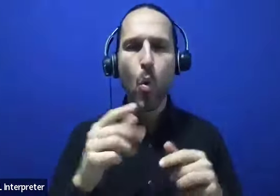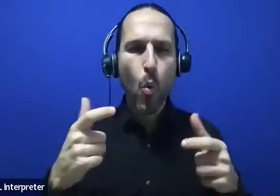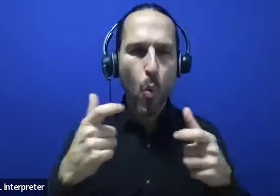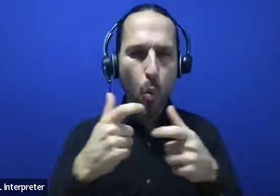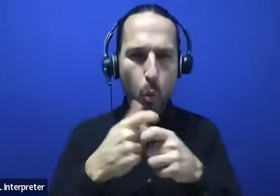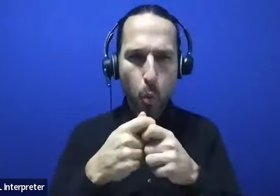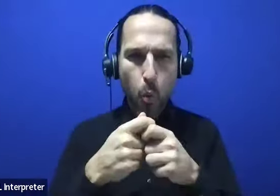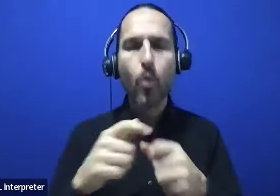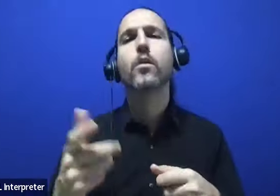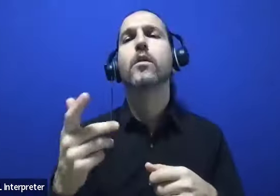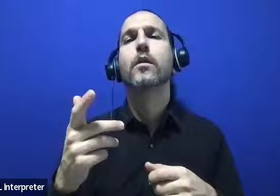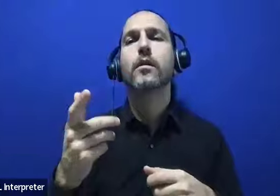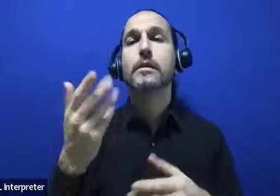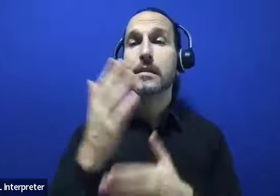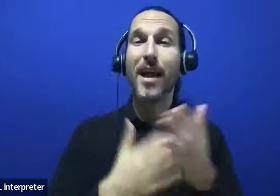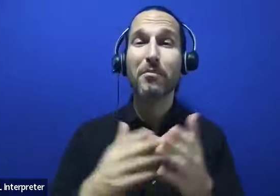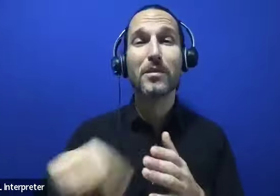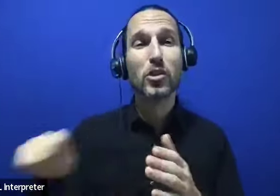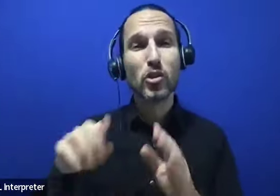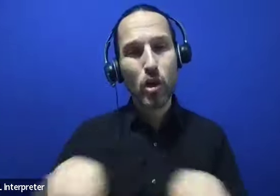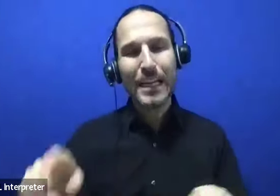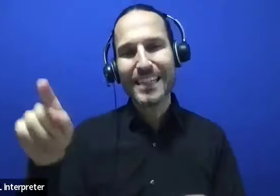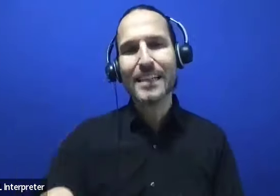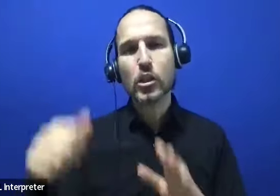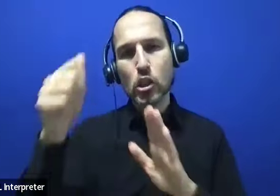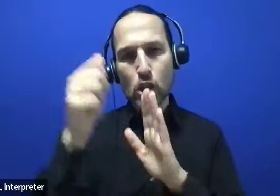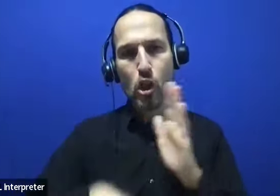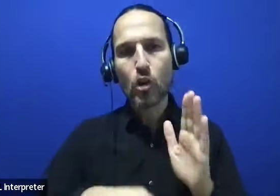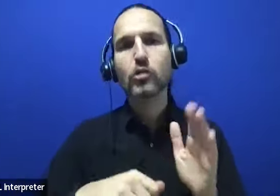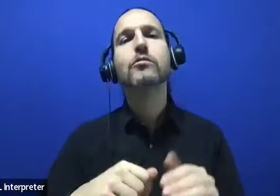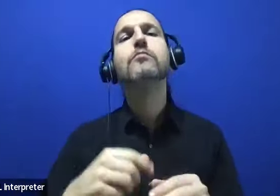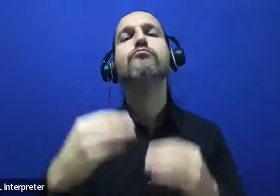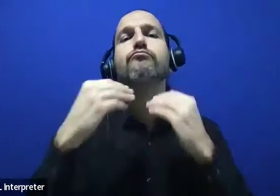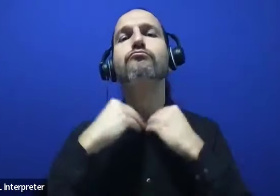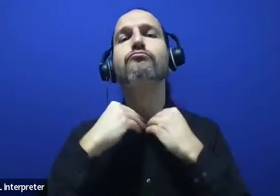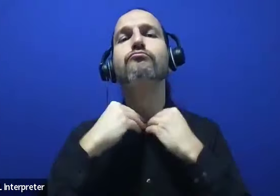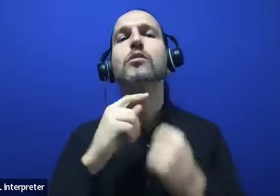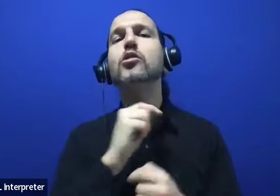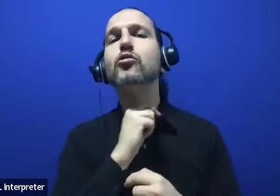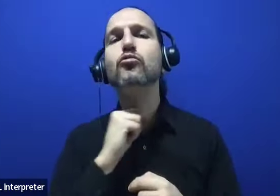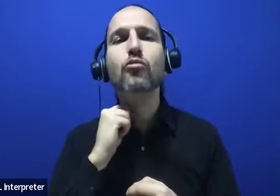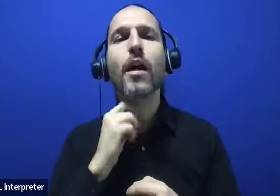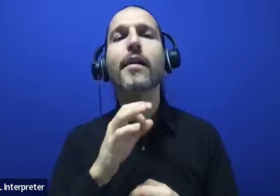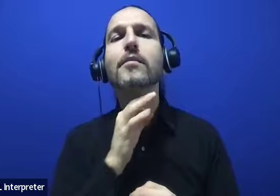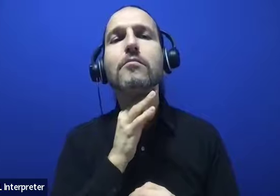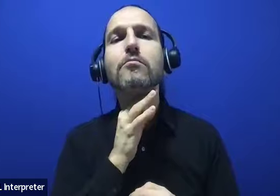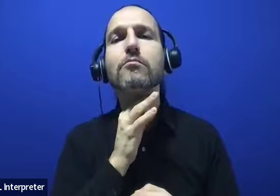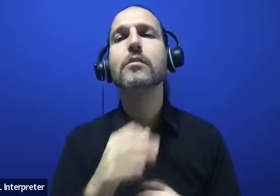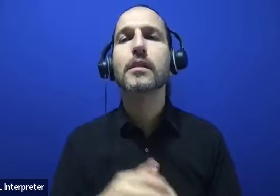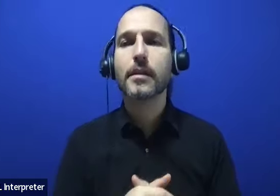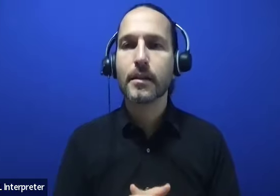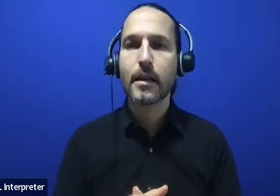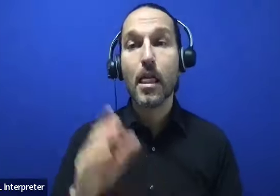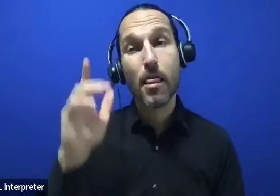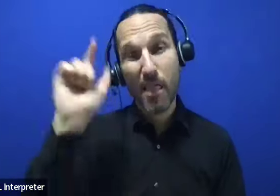have tracheostomies put in to help them to breathe. That's something that after some surgery or some additional growth, may